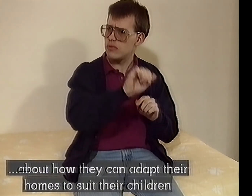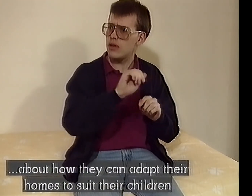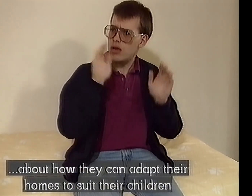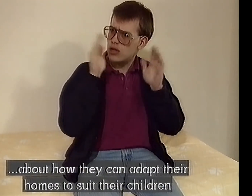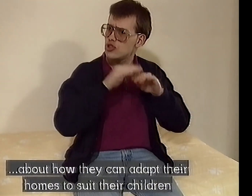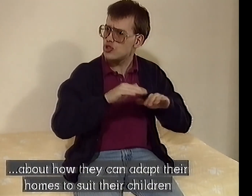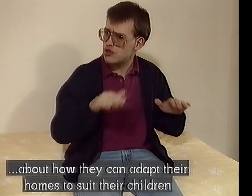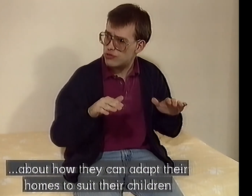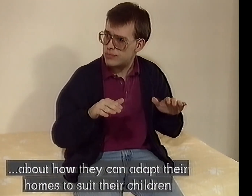children.